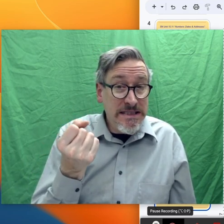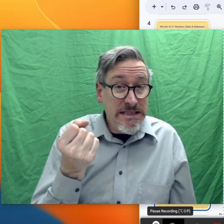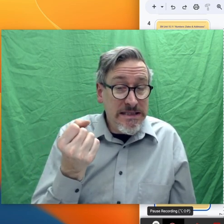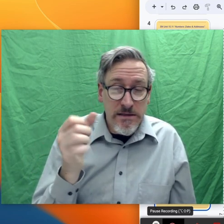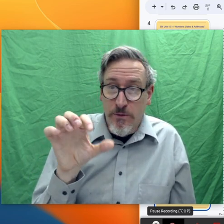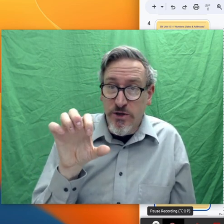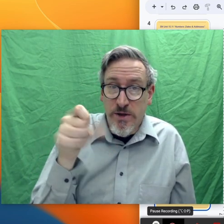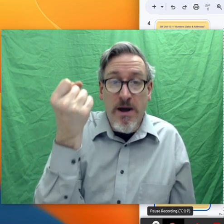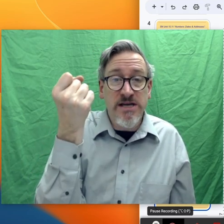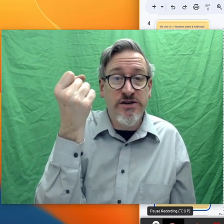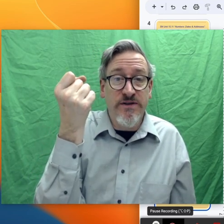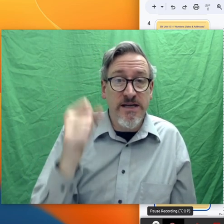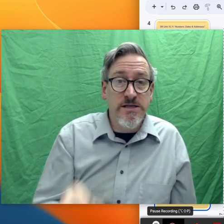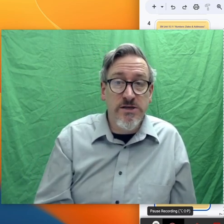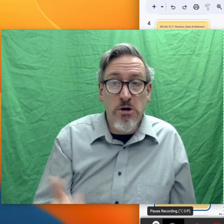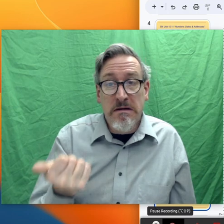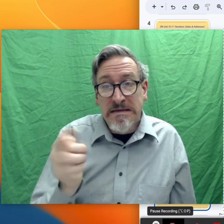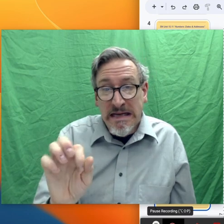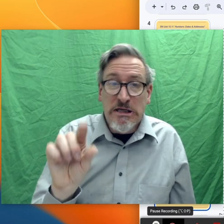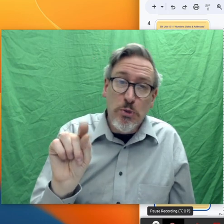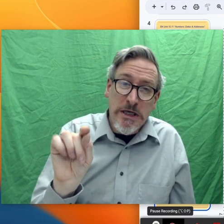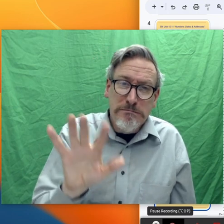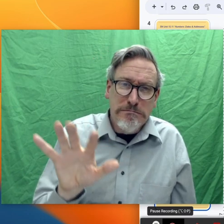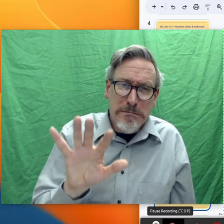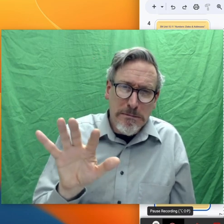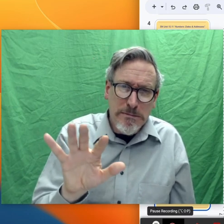1920s. And we do the apostrophe S.